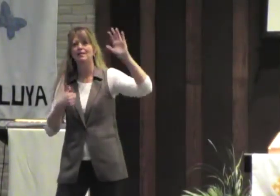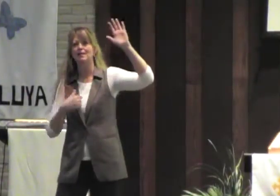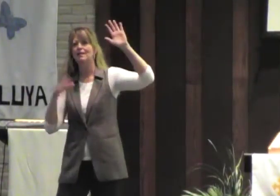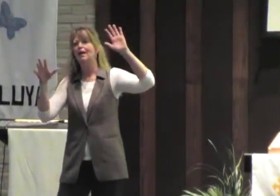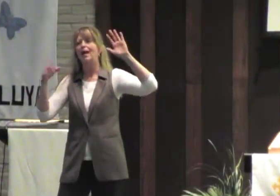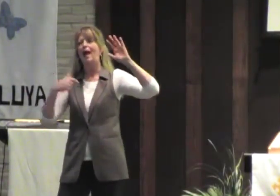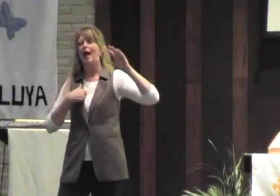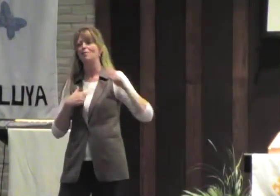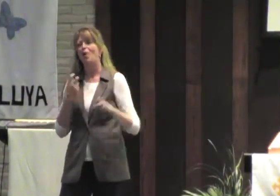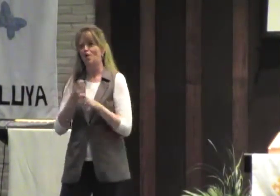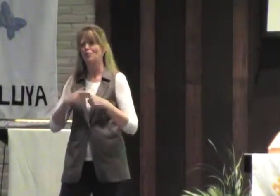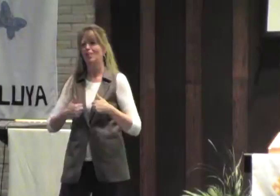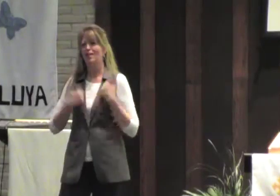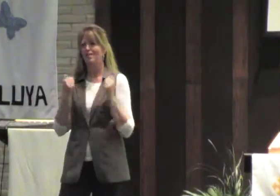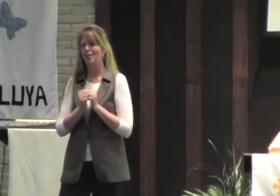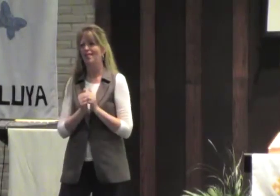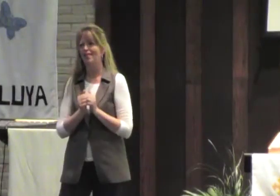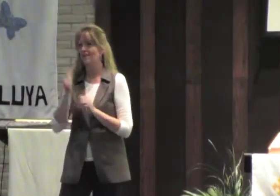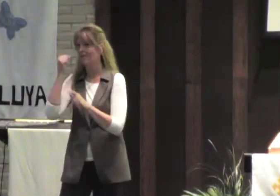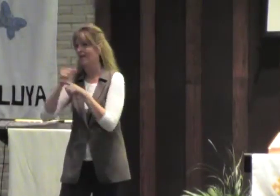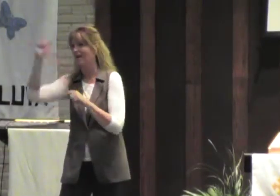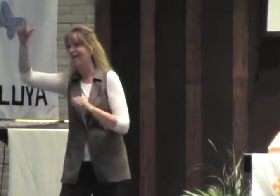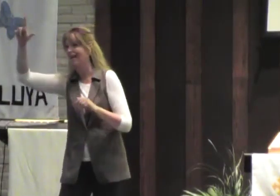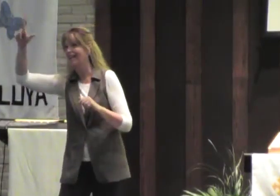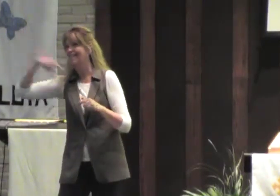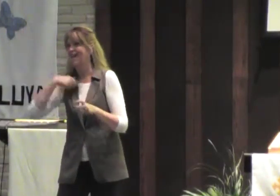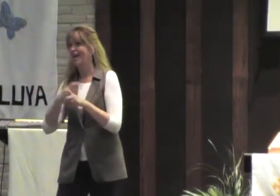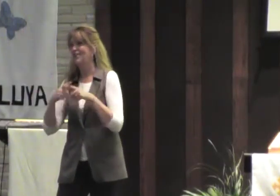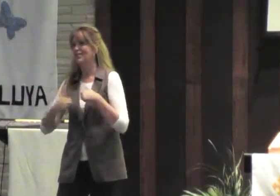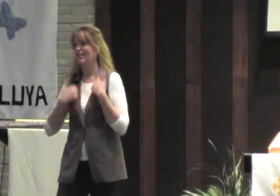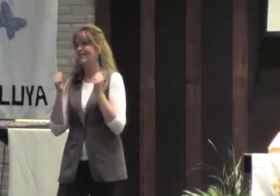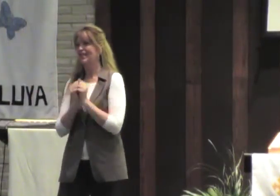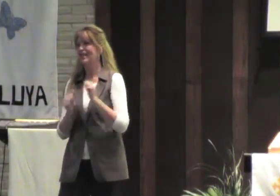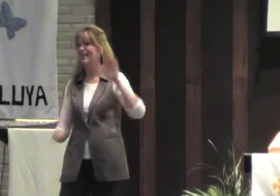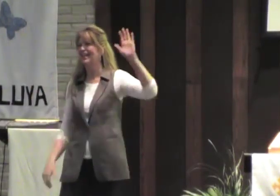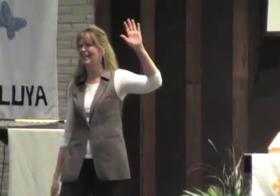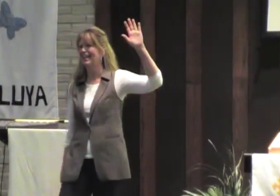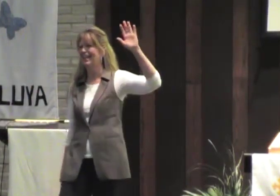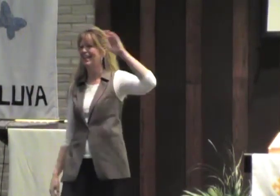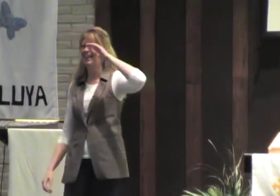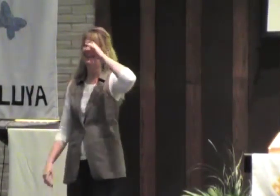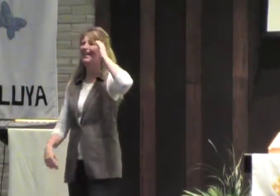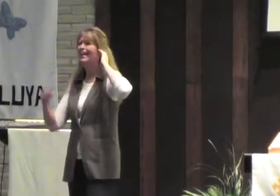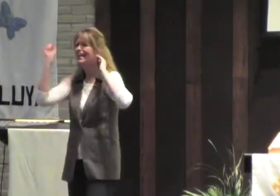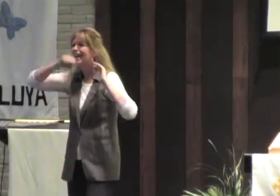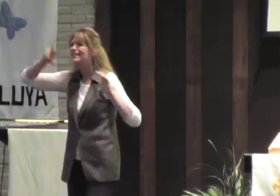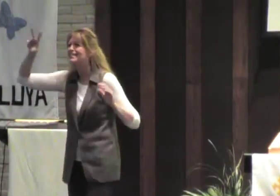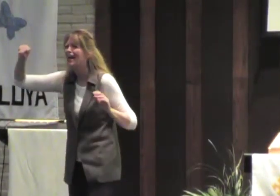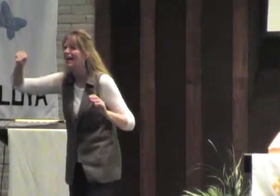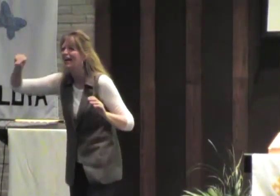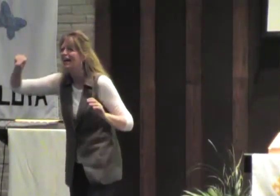It's not easy. I'm hard to live with right now, right? Am I hard to live with? Yes or